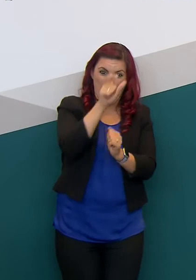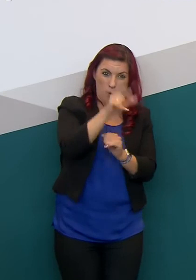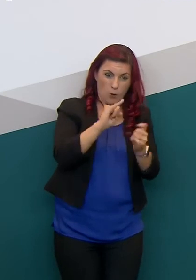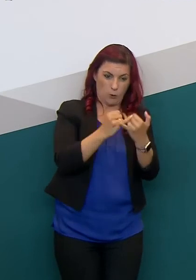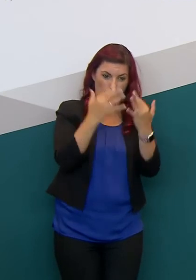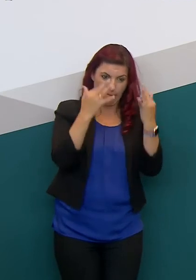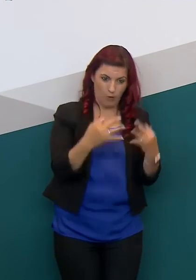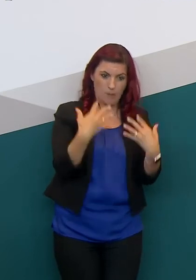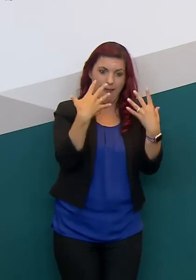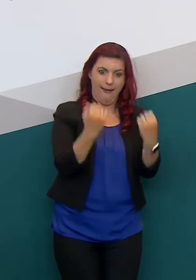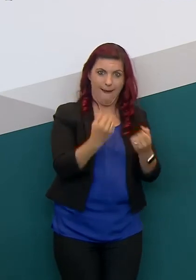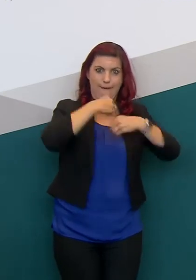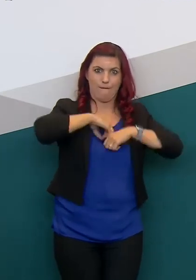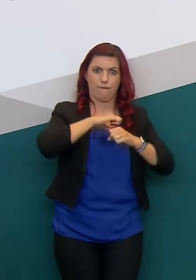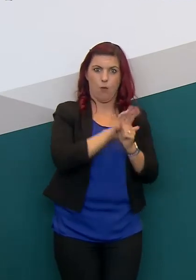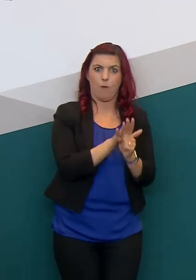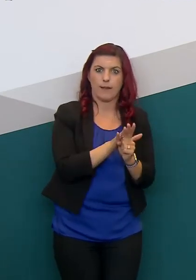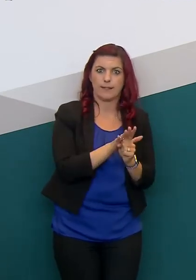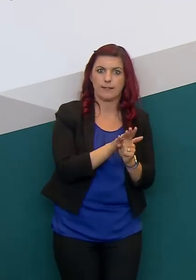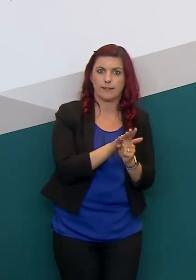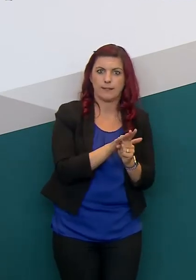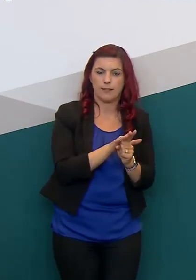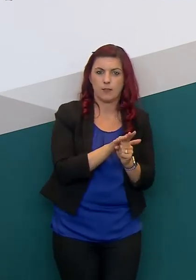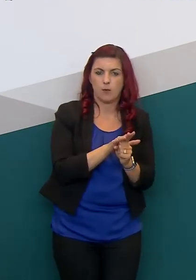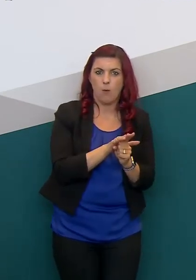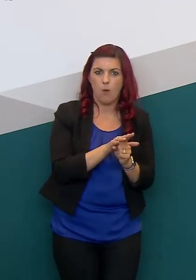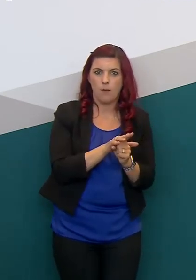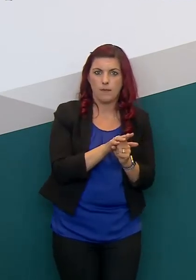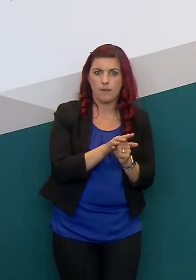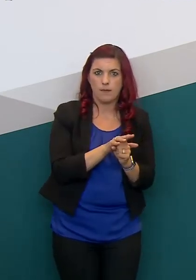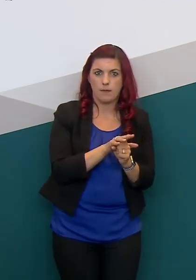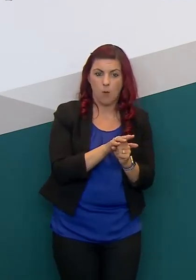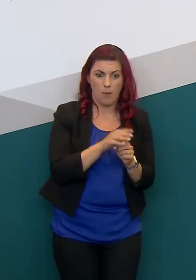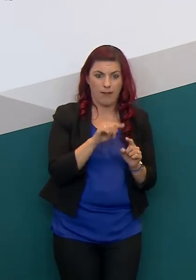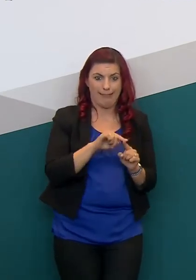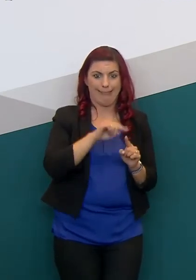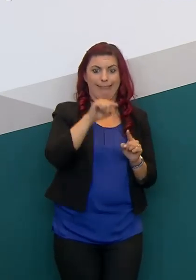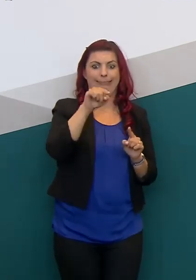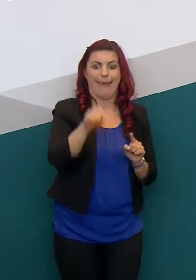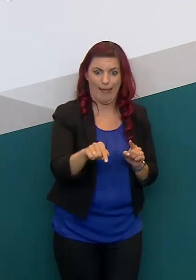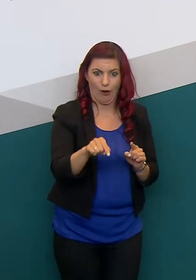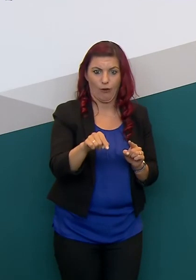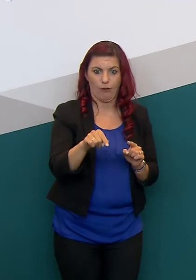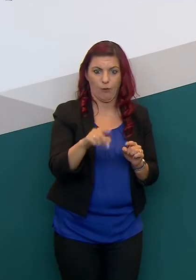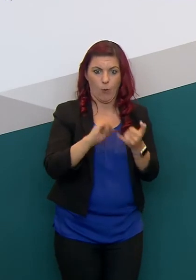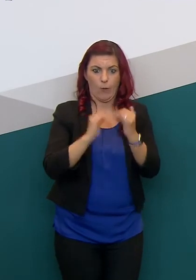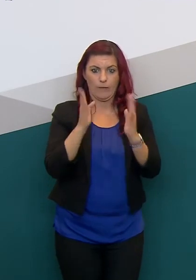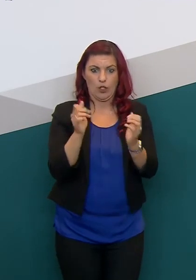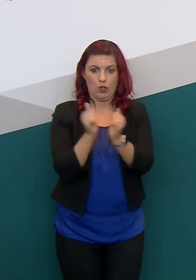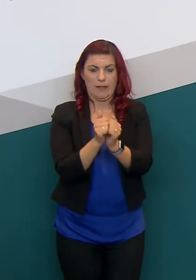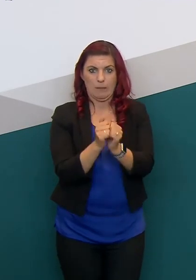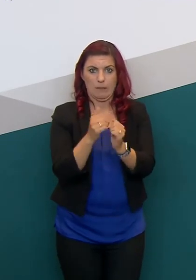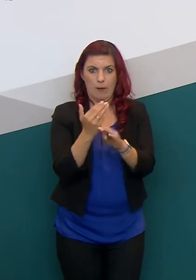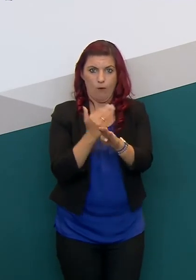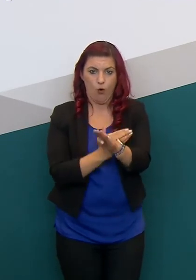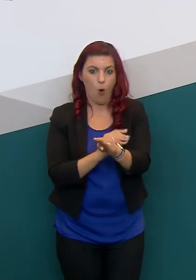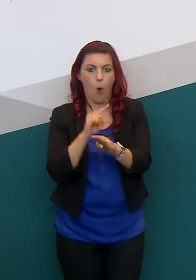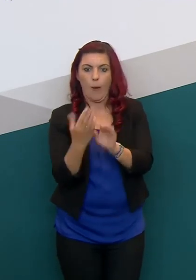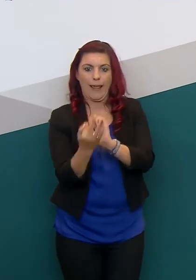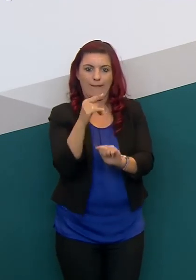categories, with a known case of the disease. If a person has contact with another person who had contact with that person, but